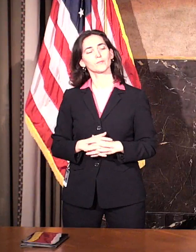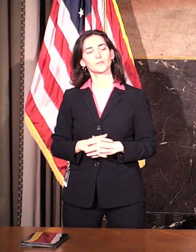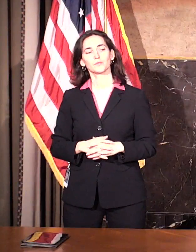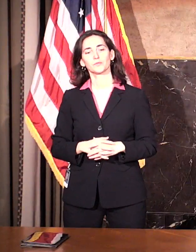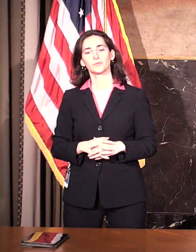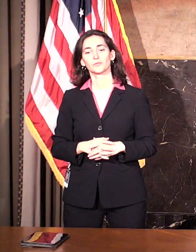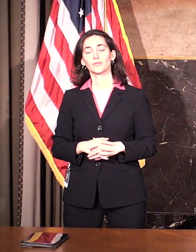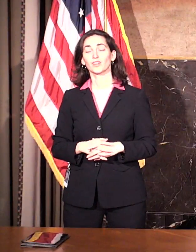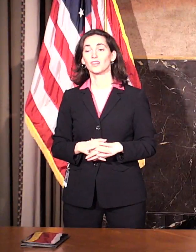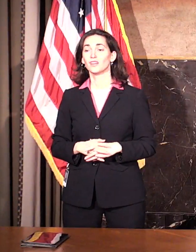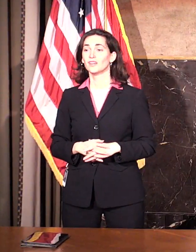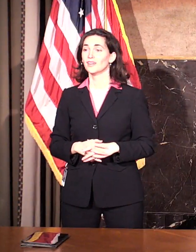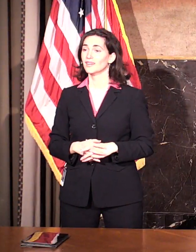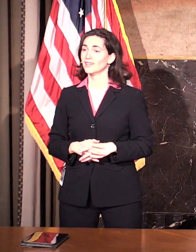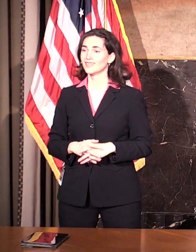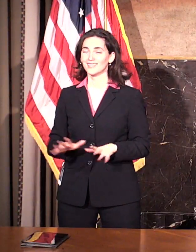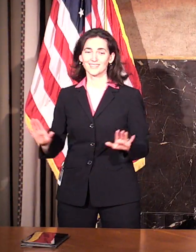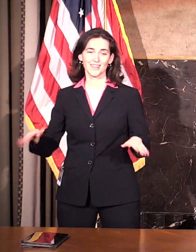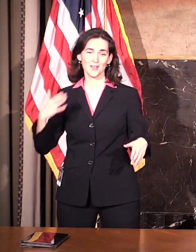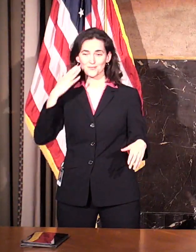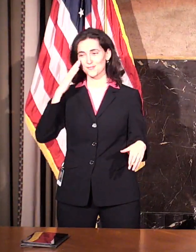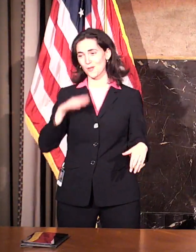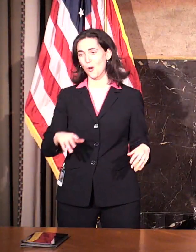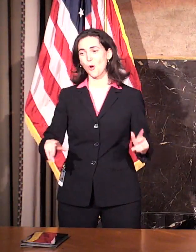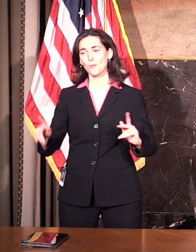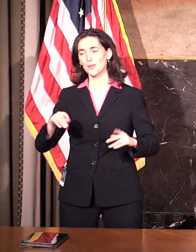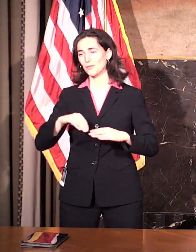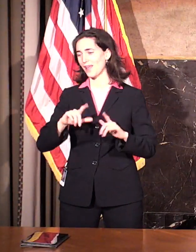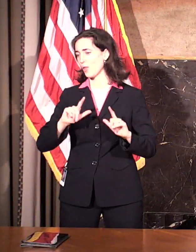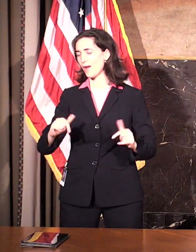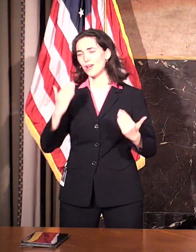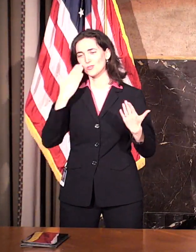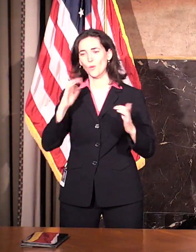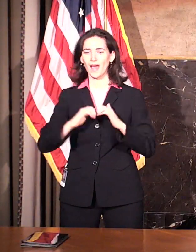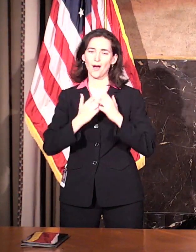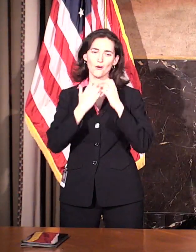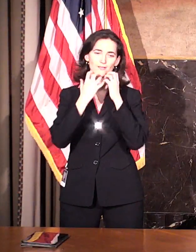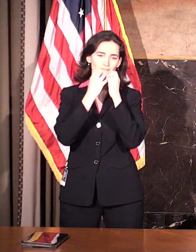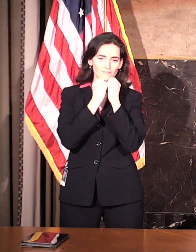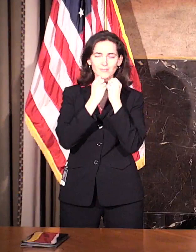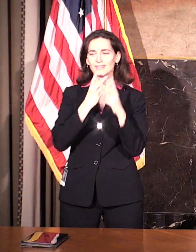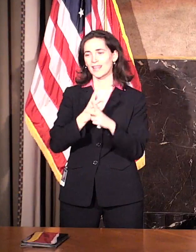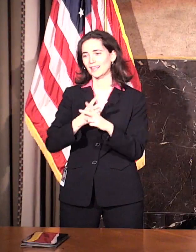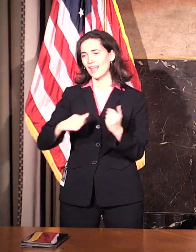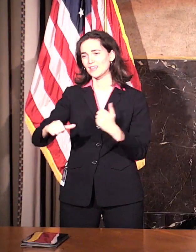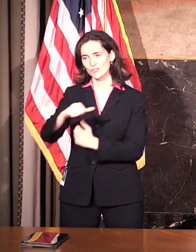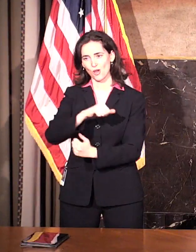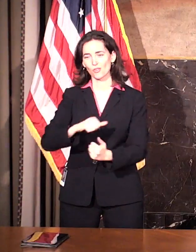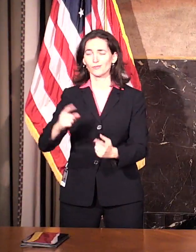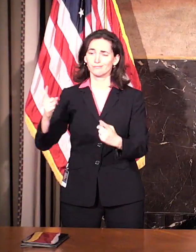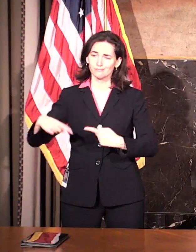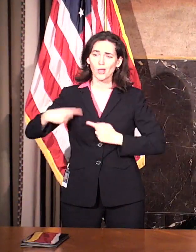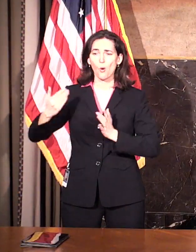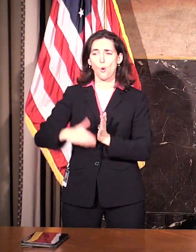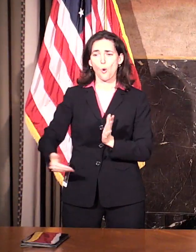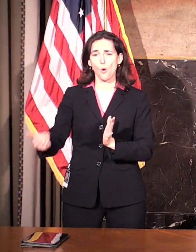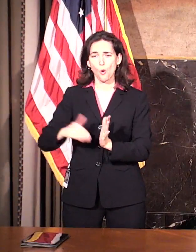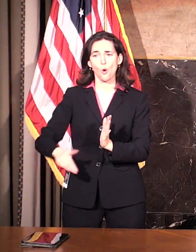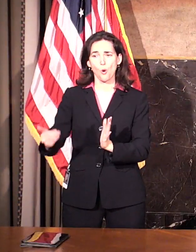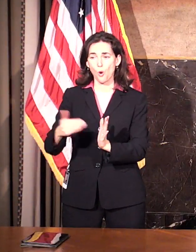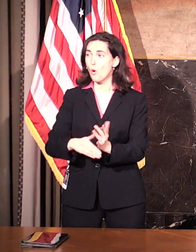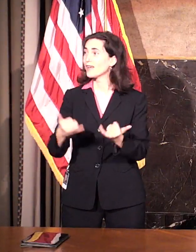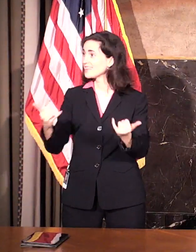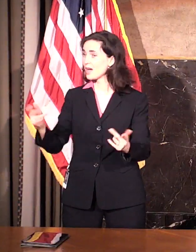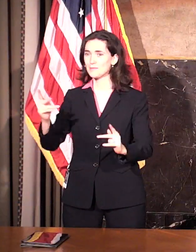And I'll tell you, Louisianans know how to be good neighbors, proven that over and over again, and I know that that's happening out